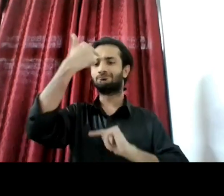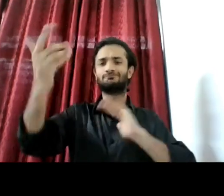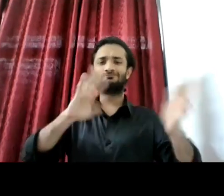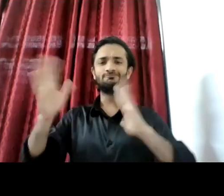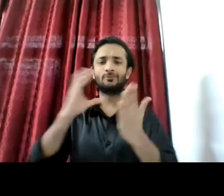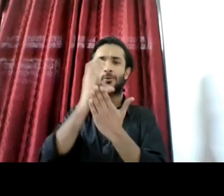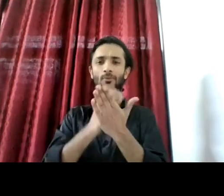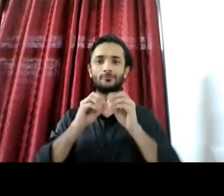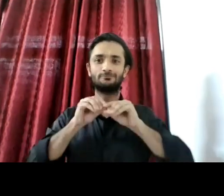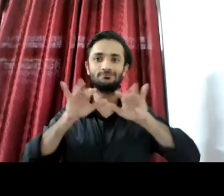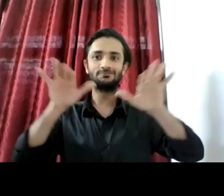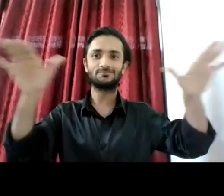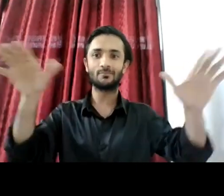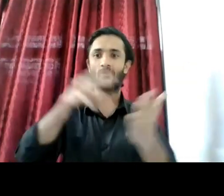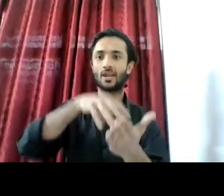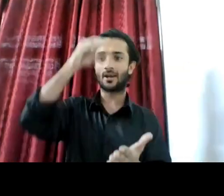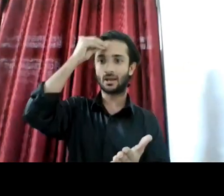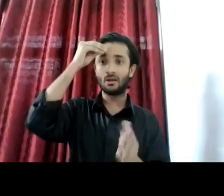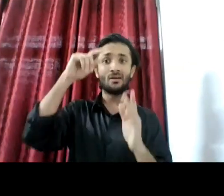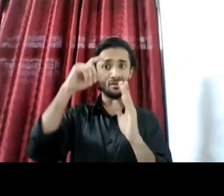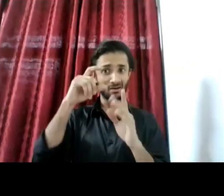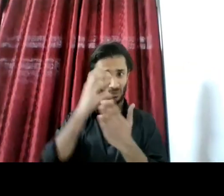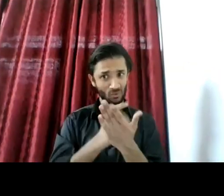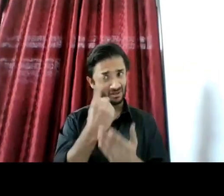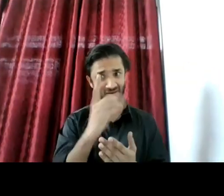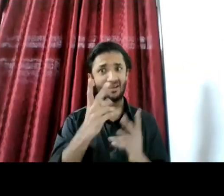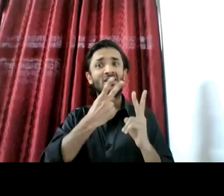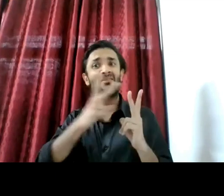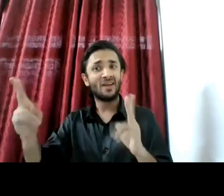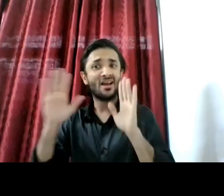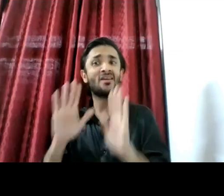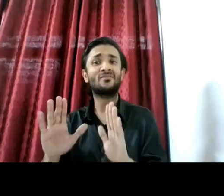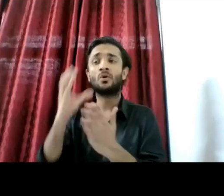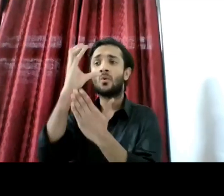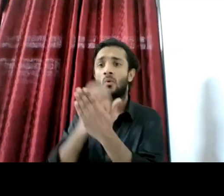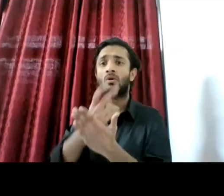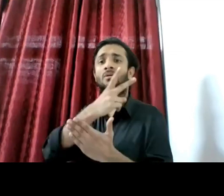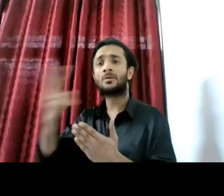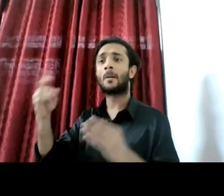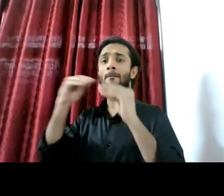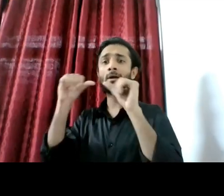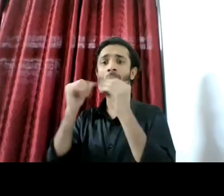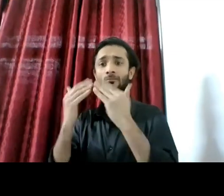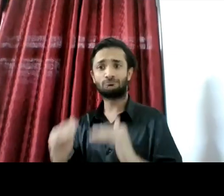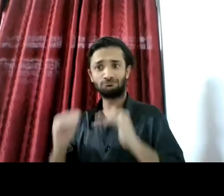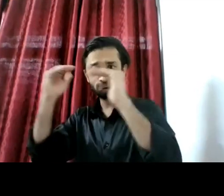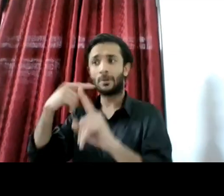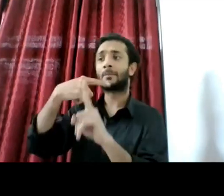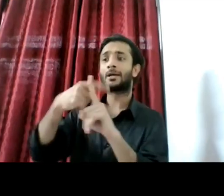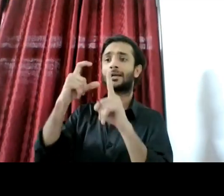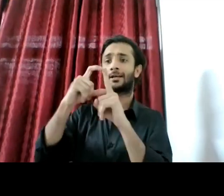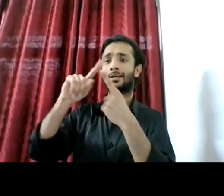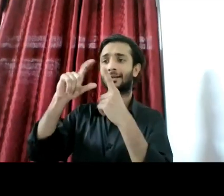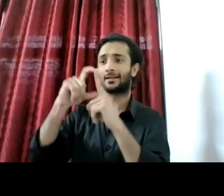this project, we're making it accessible in Indian Sign Language and disseminating it on YouTube. Apart from that, we